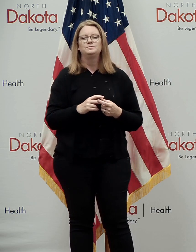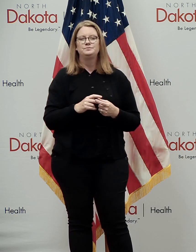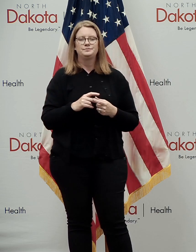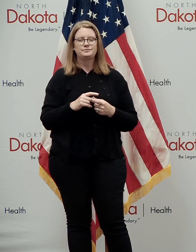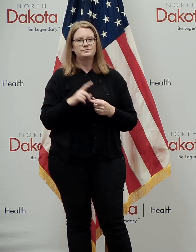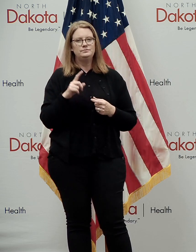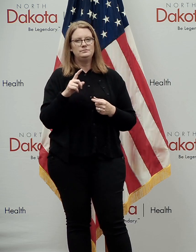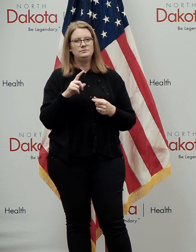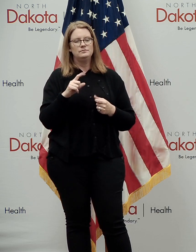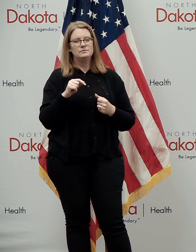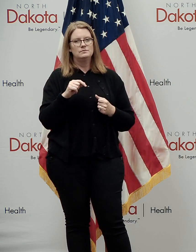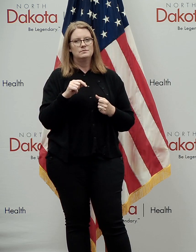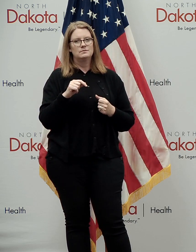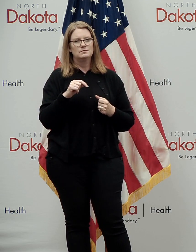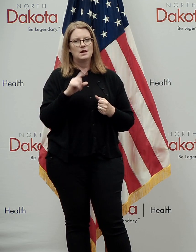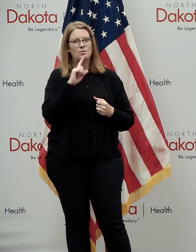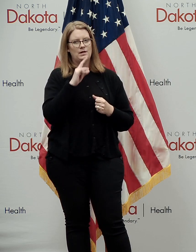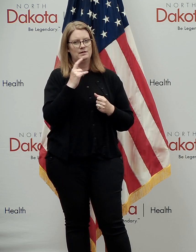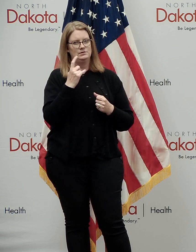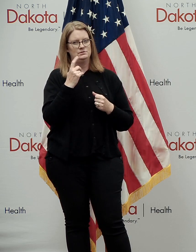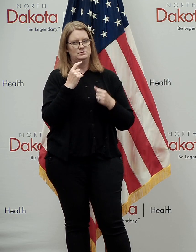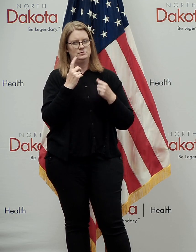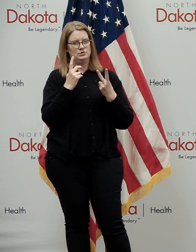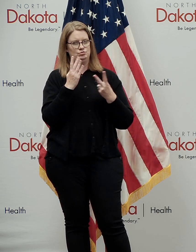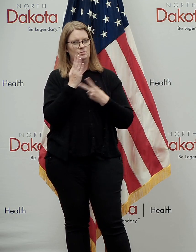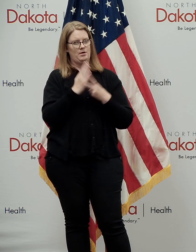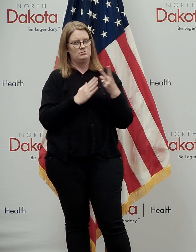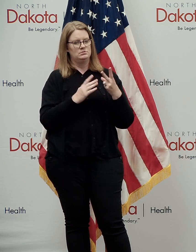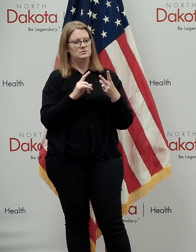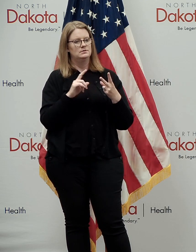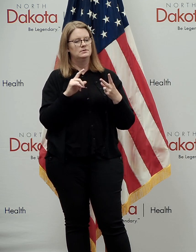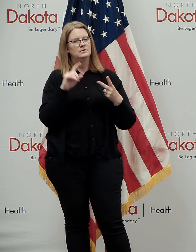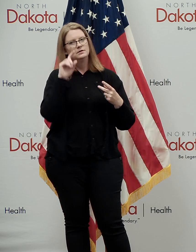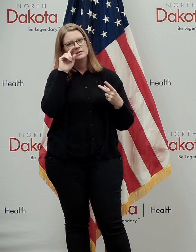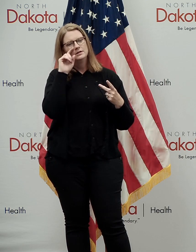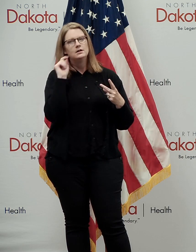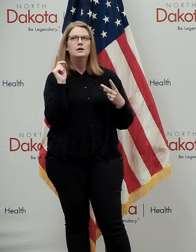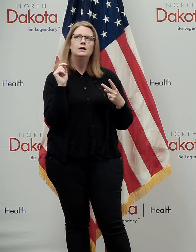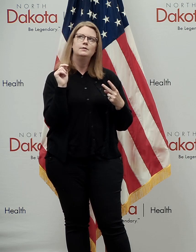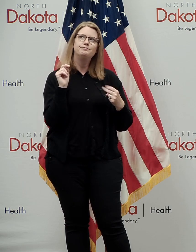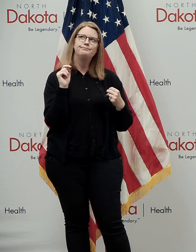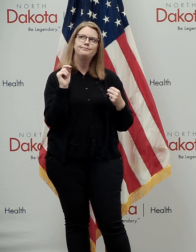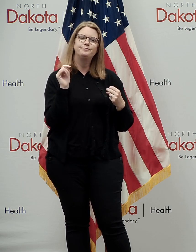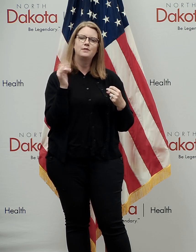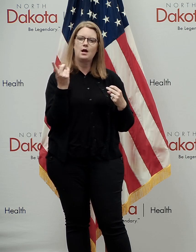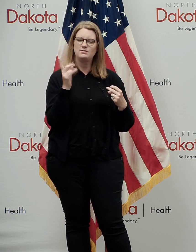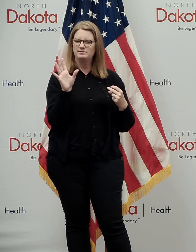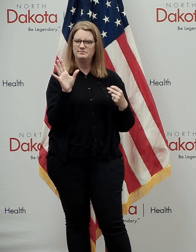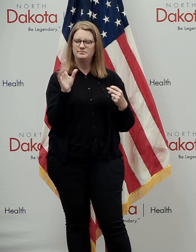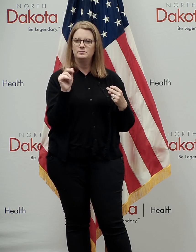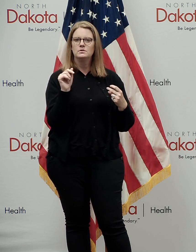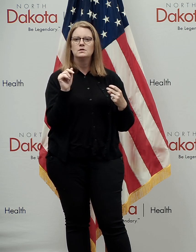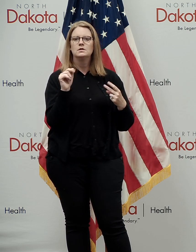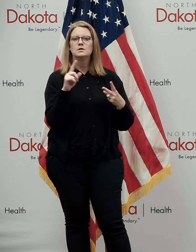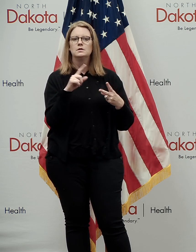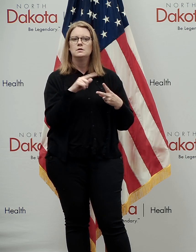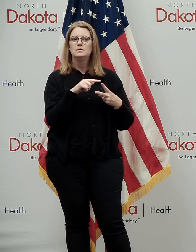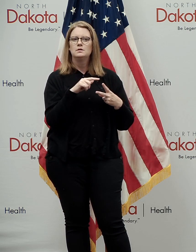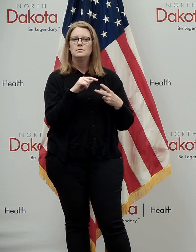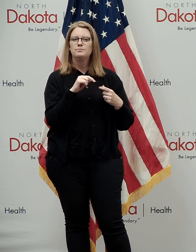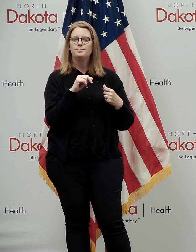and we will always, always is too strong. It's highly likely that the